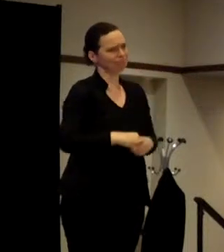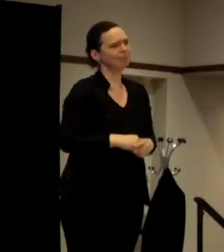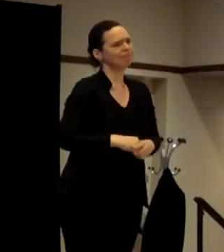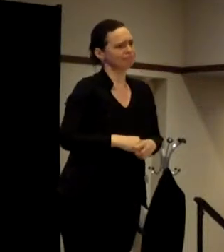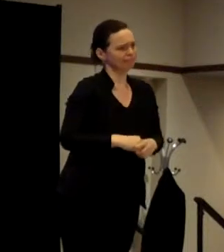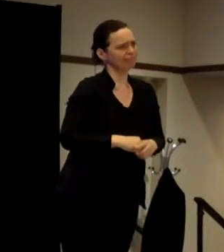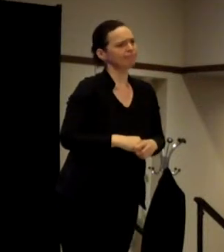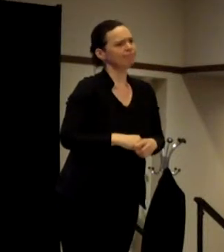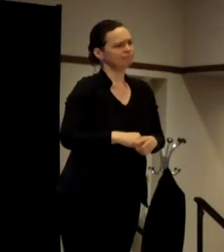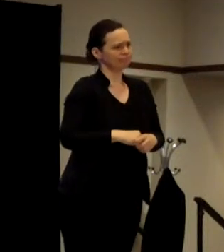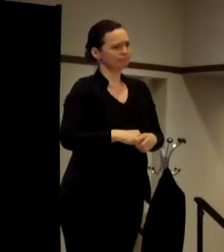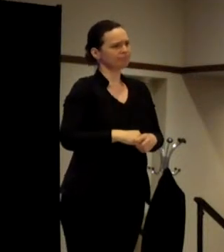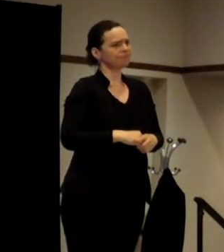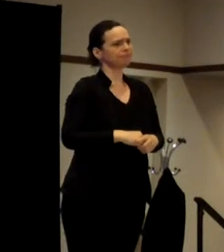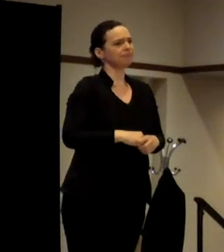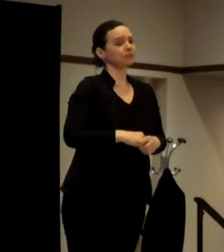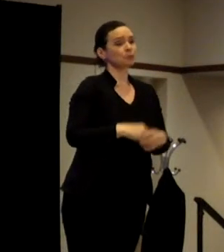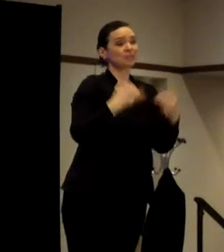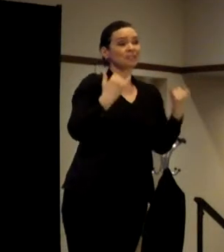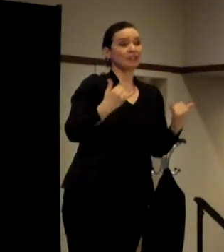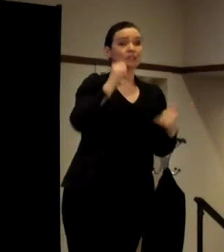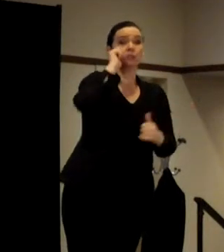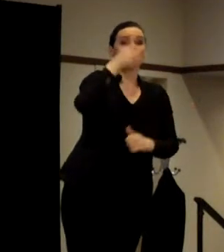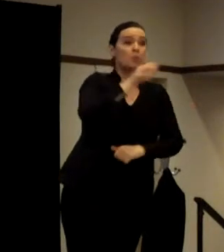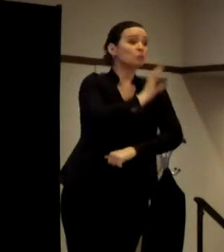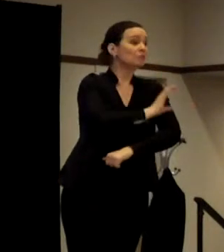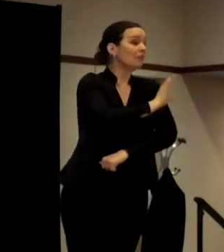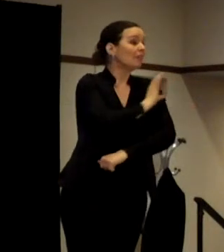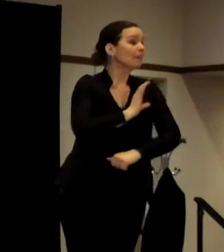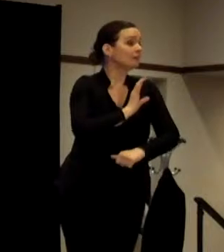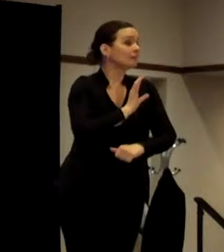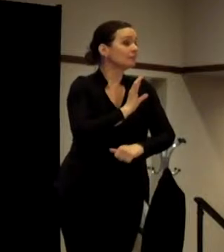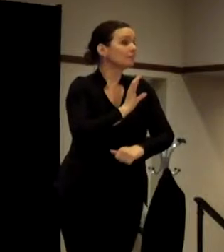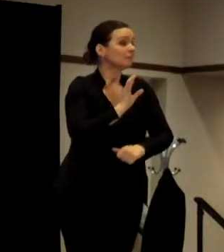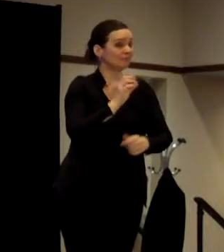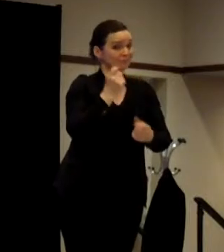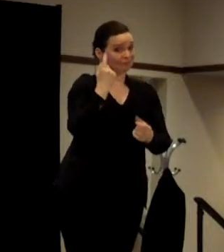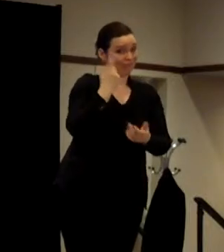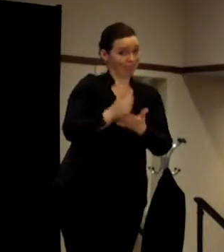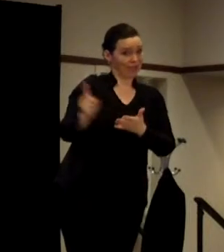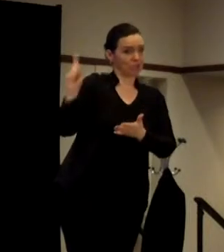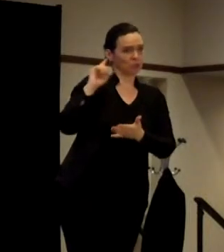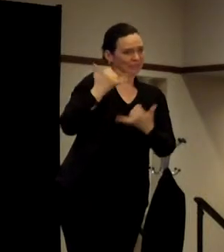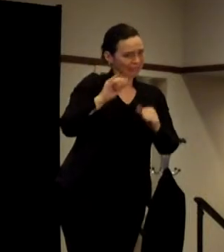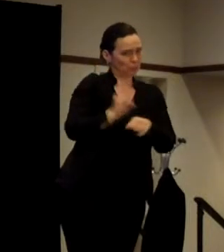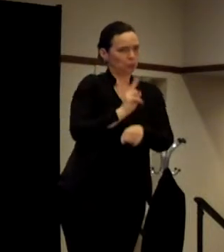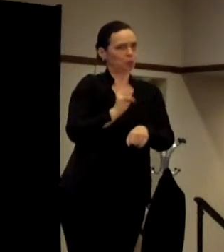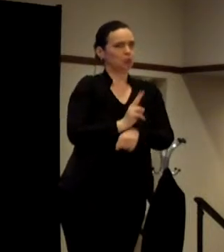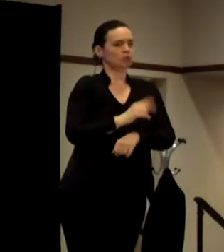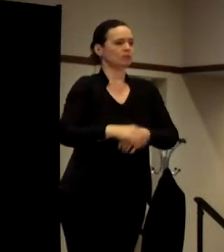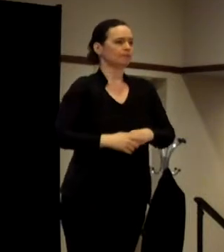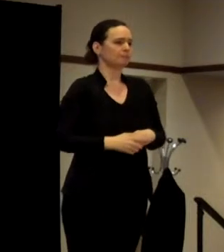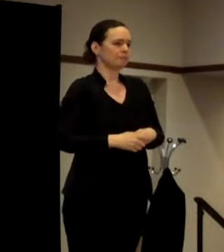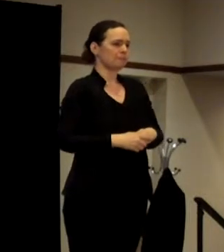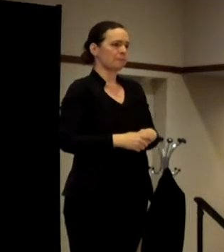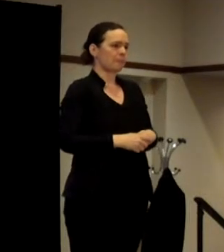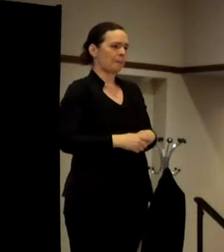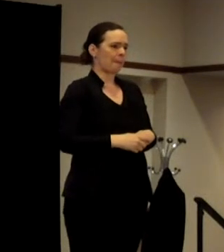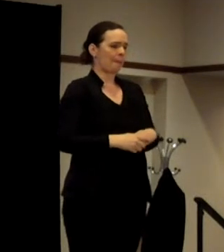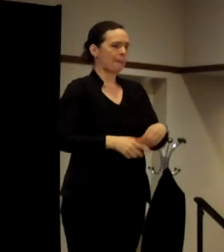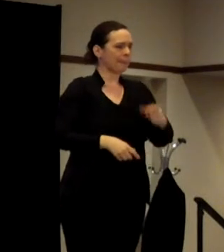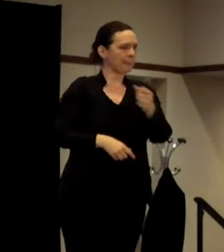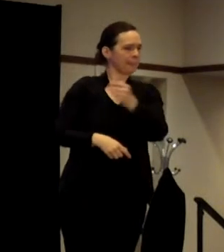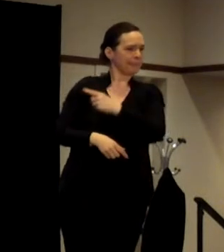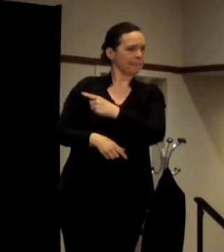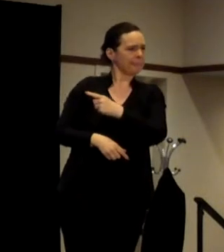are related to actually last week's supply. So you're saying that you've said for weeks and months that we can handle much more supply and everything like that.